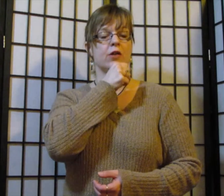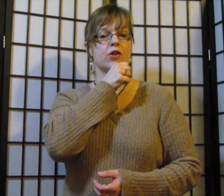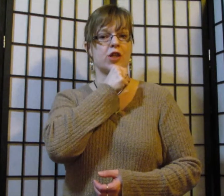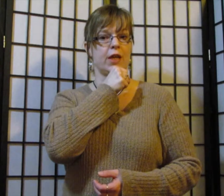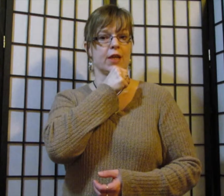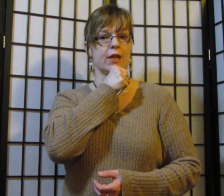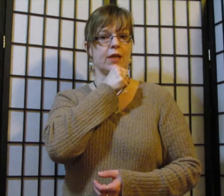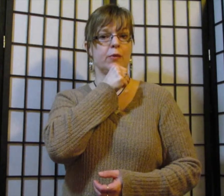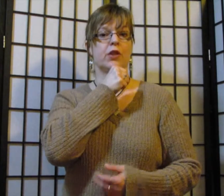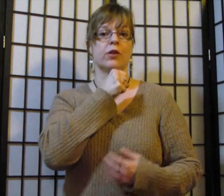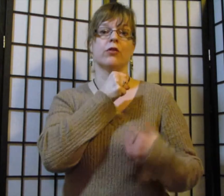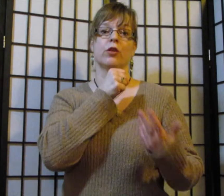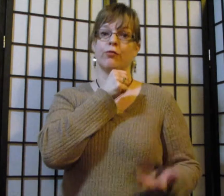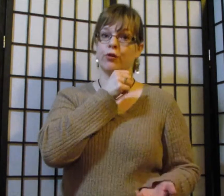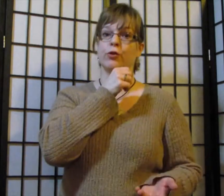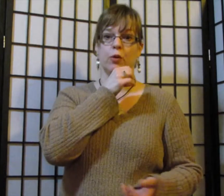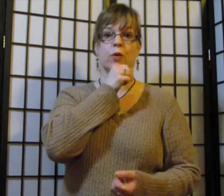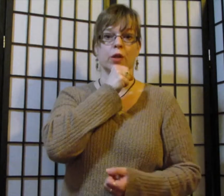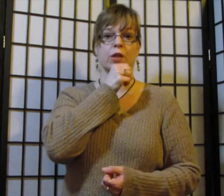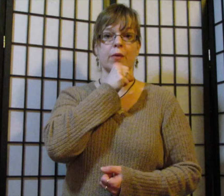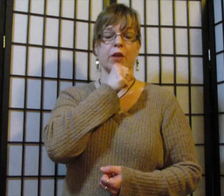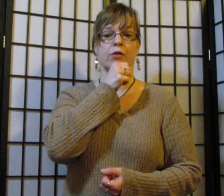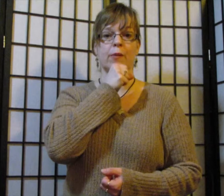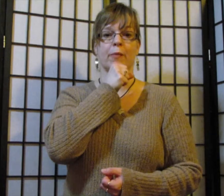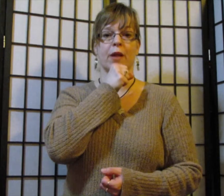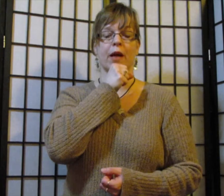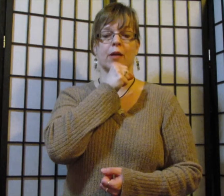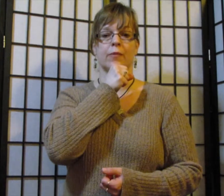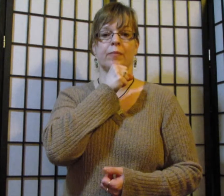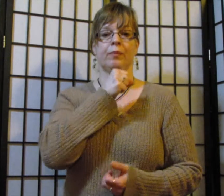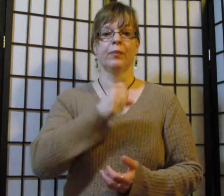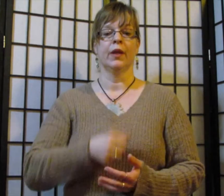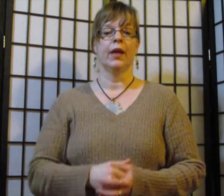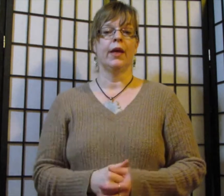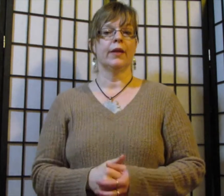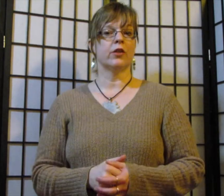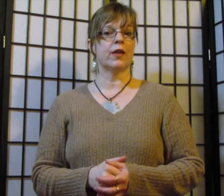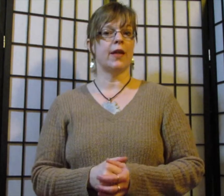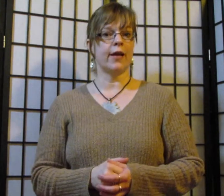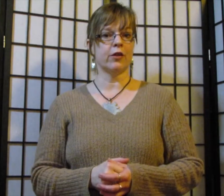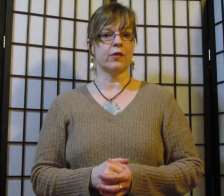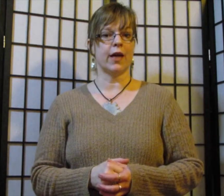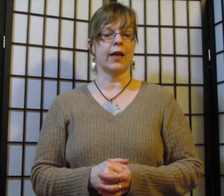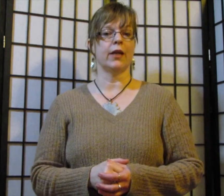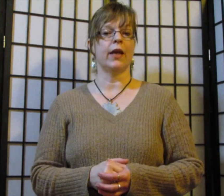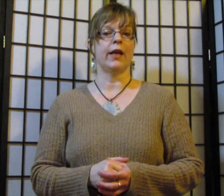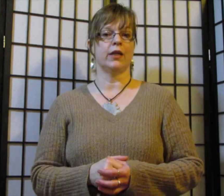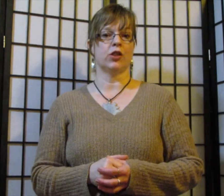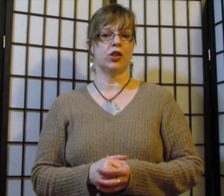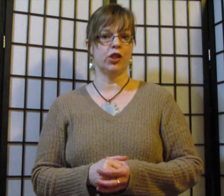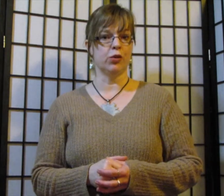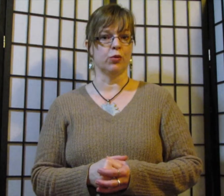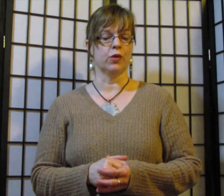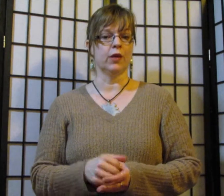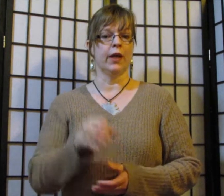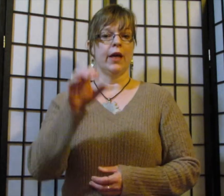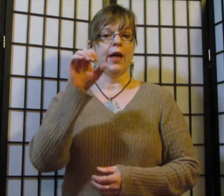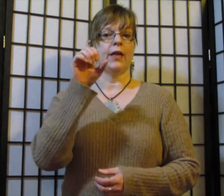your chin, which is also the fruit orange. I want you to remember that. There's another sign, and it's juice, and it